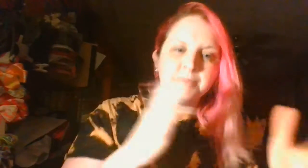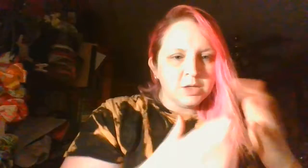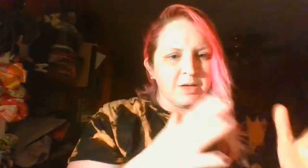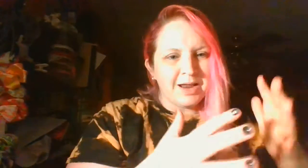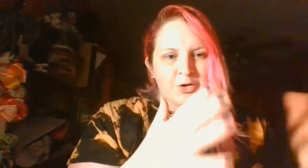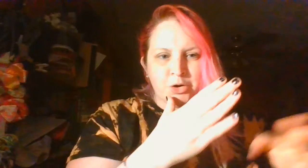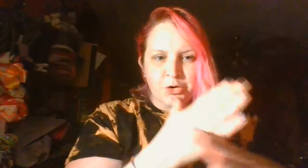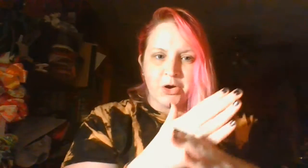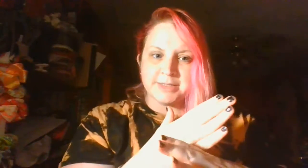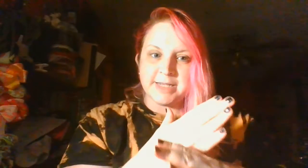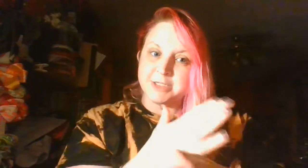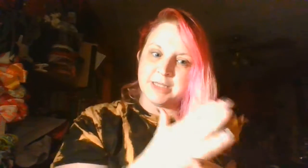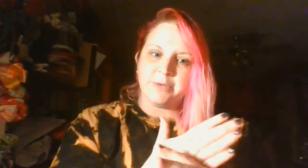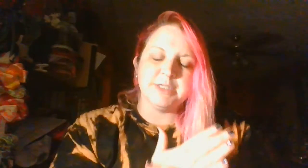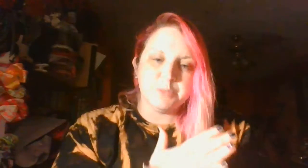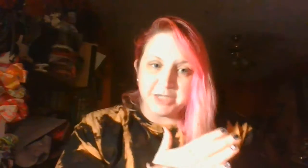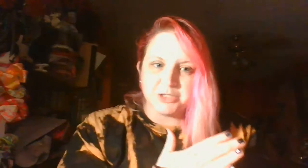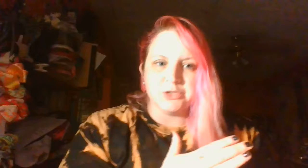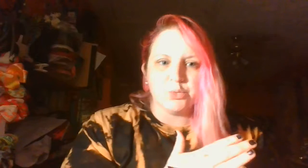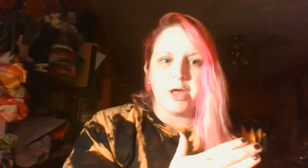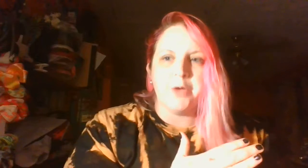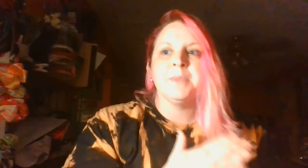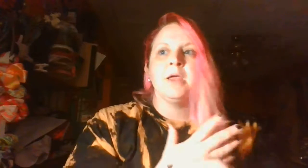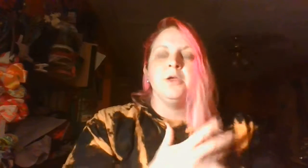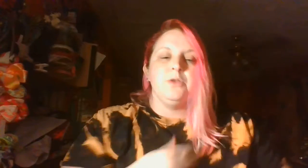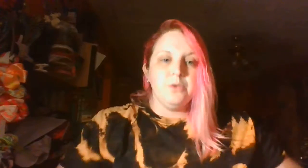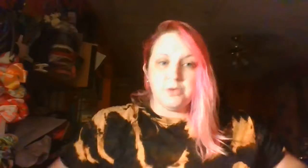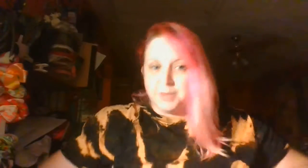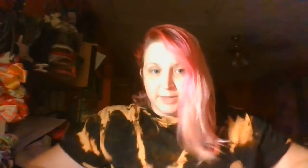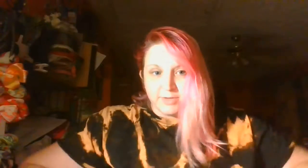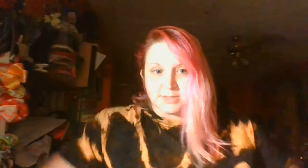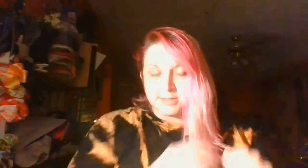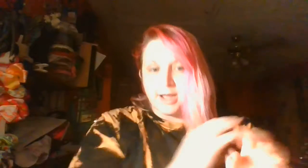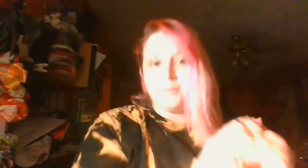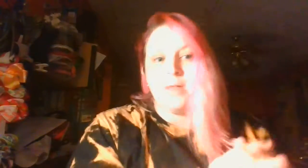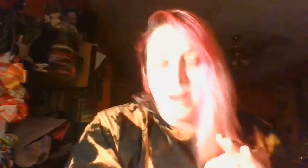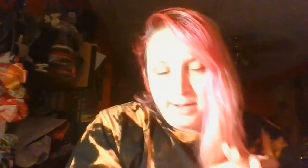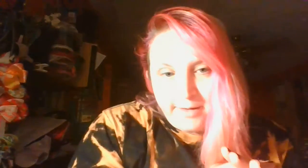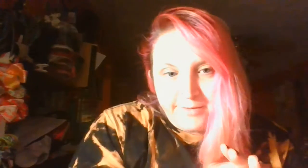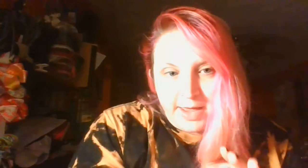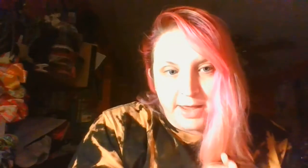you can kind of cross-section that with spatial as well. You could be giving us the timeline of a